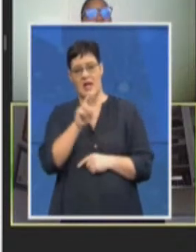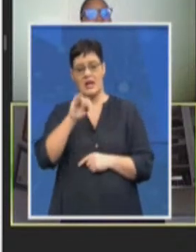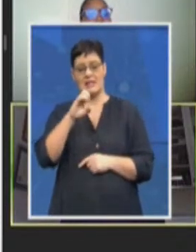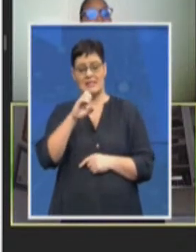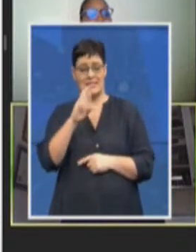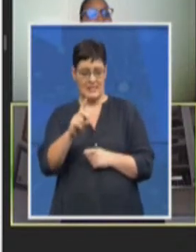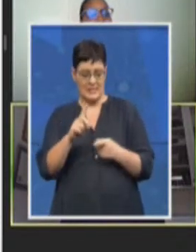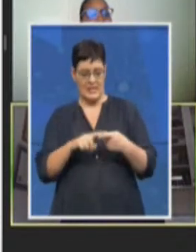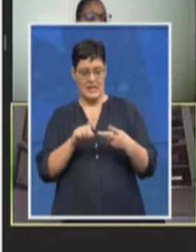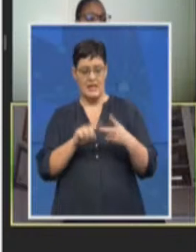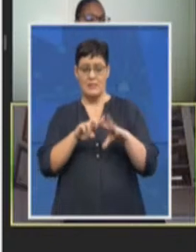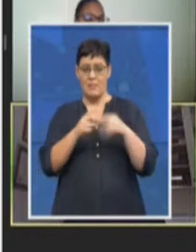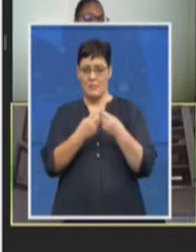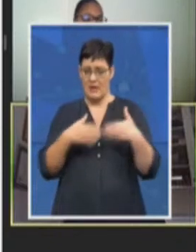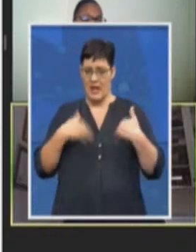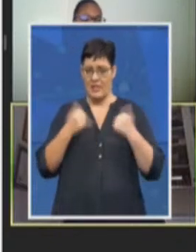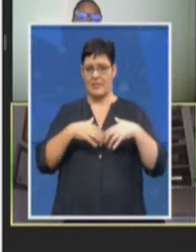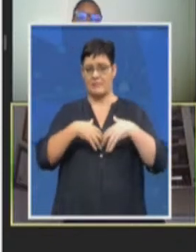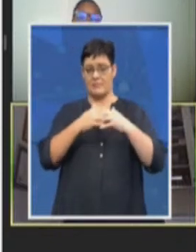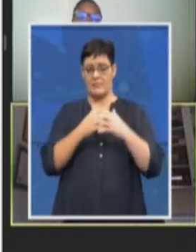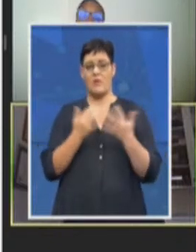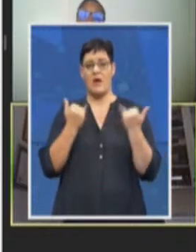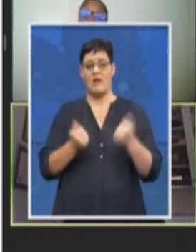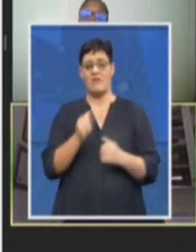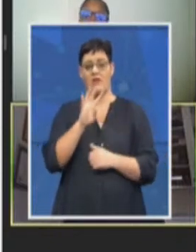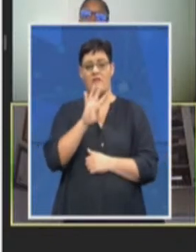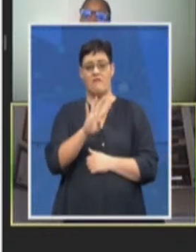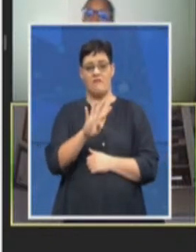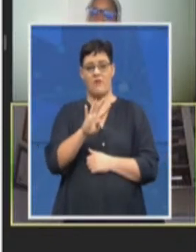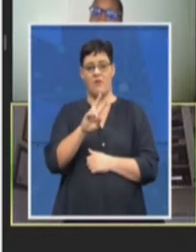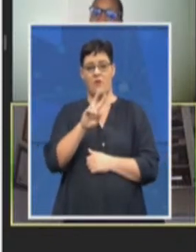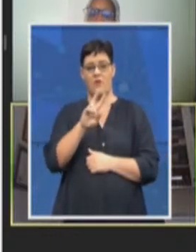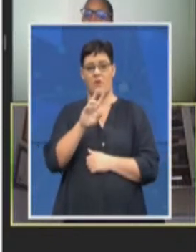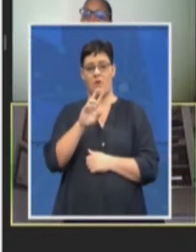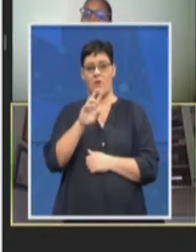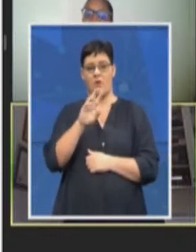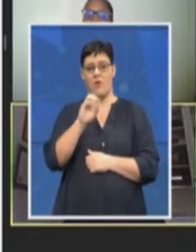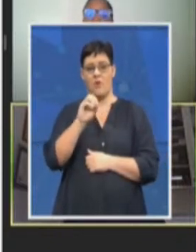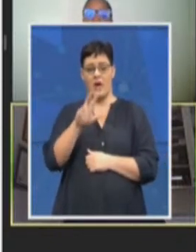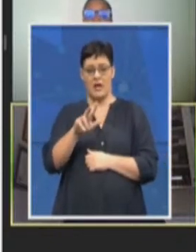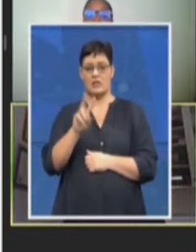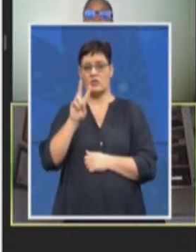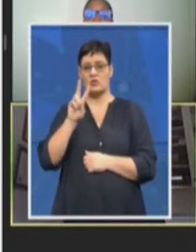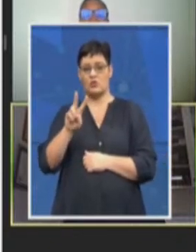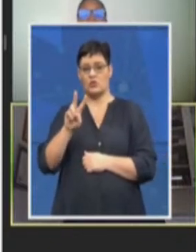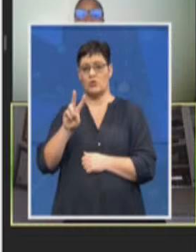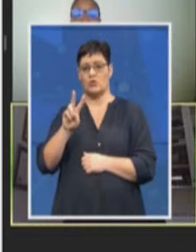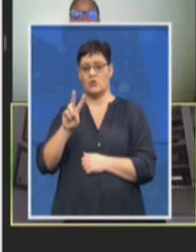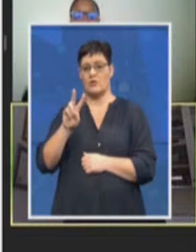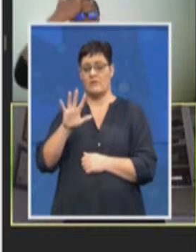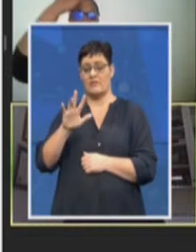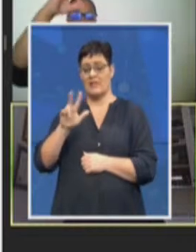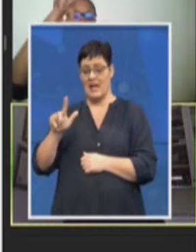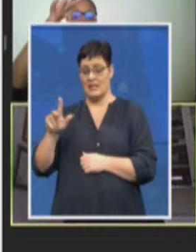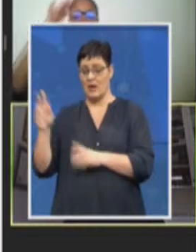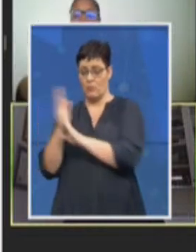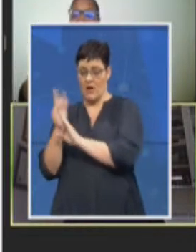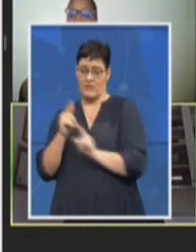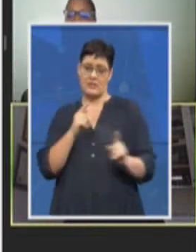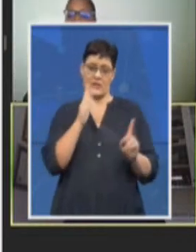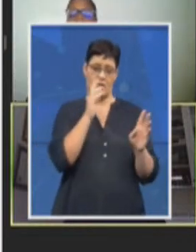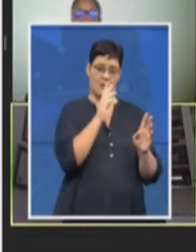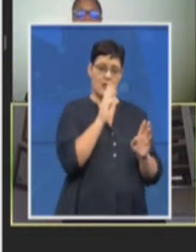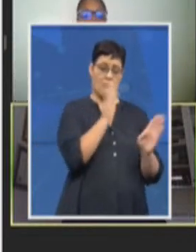have 408 public hospitals and 258 private hospitals that report COVID-19 admissions to DATCOV